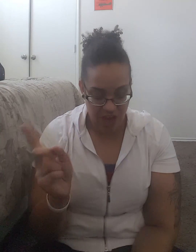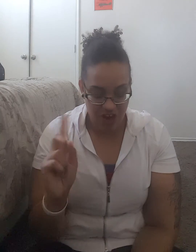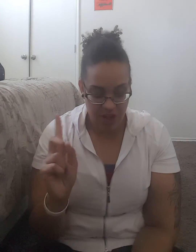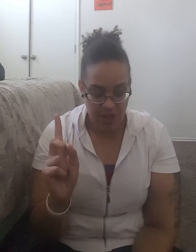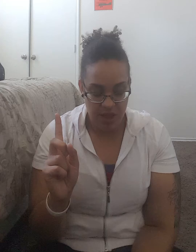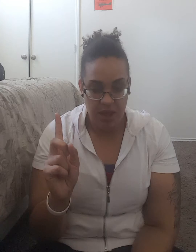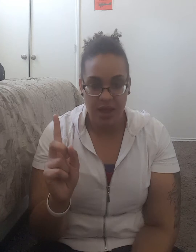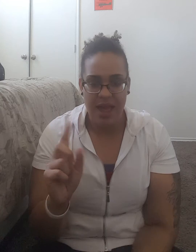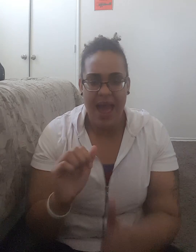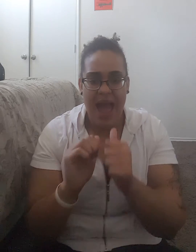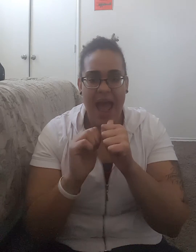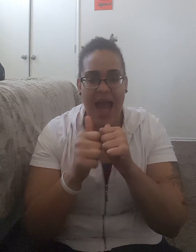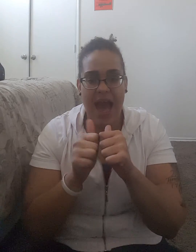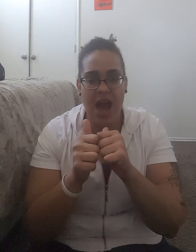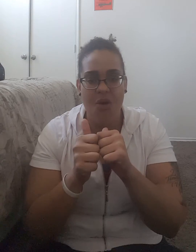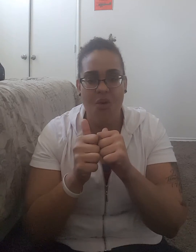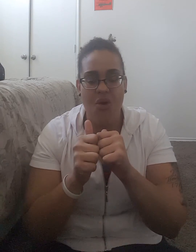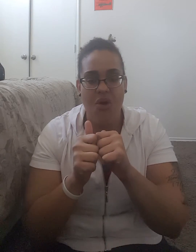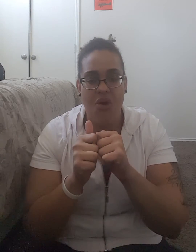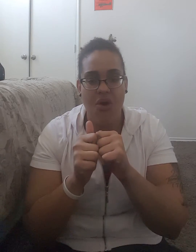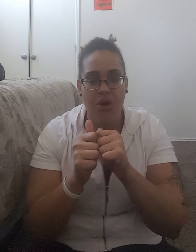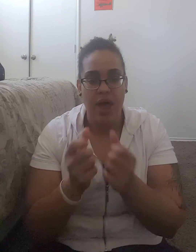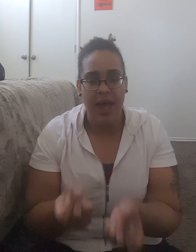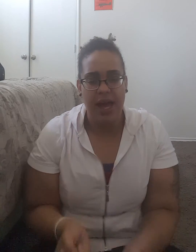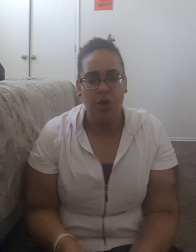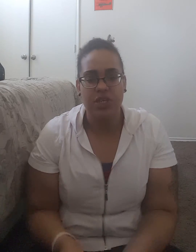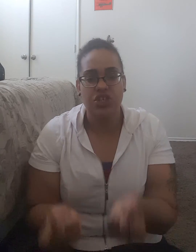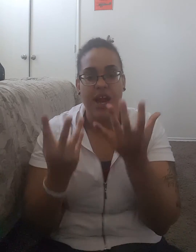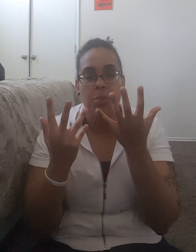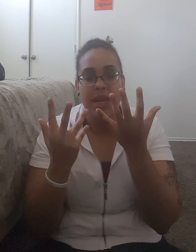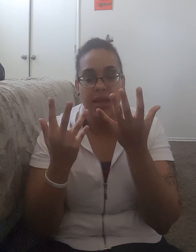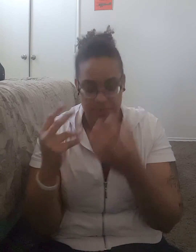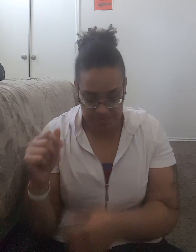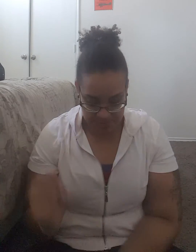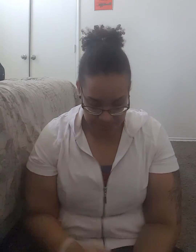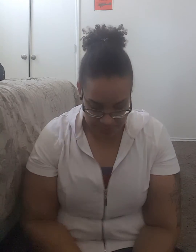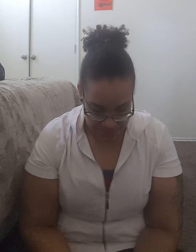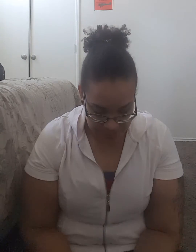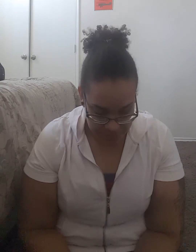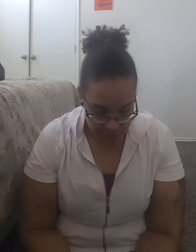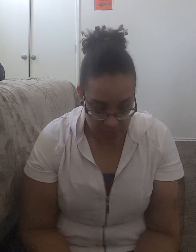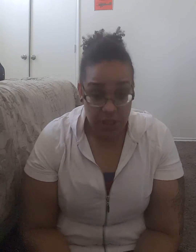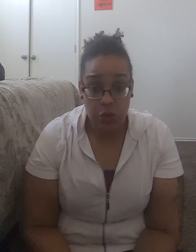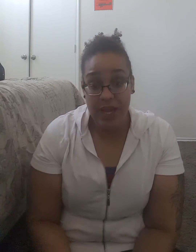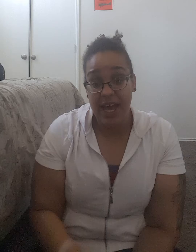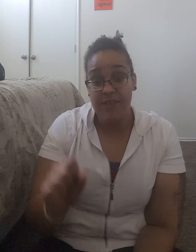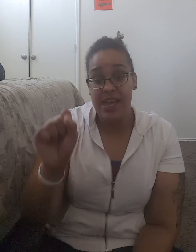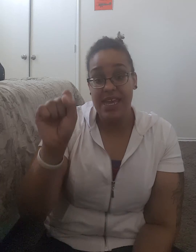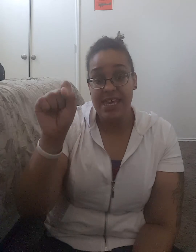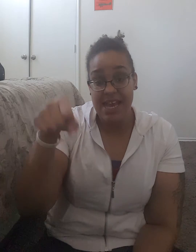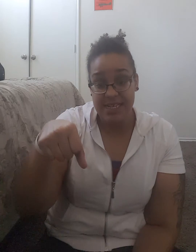where, how much or how many. We have